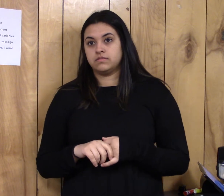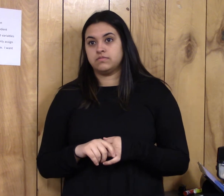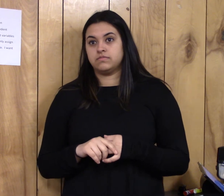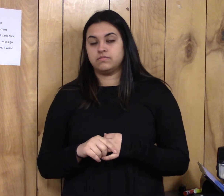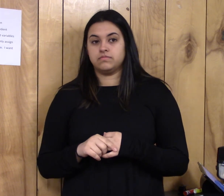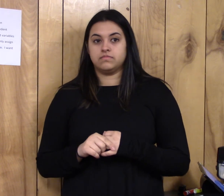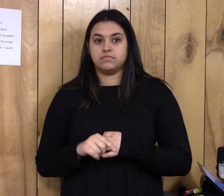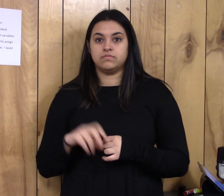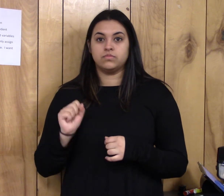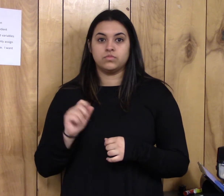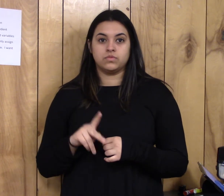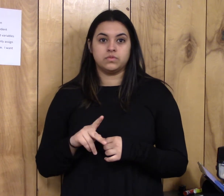Okay.